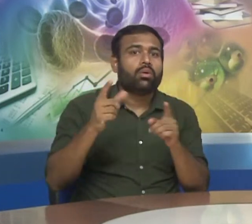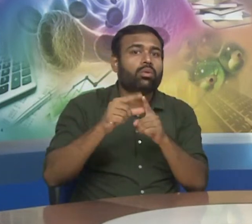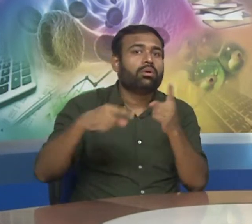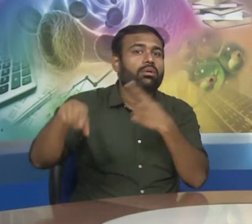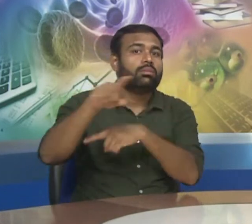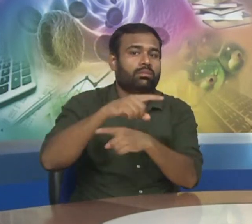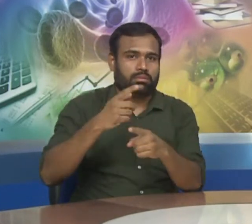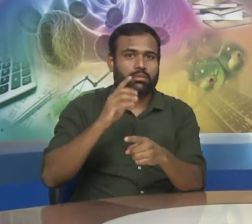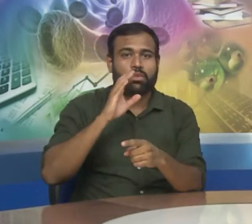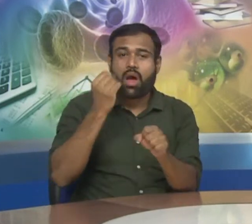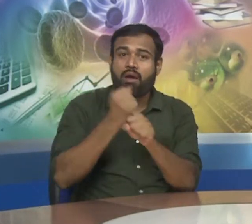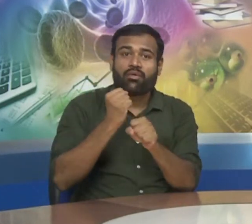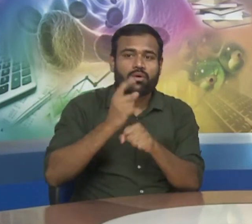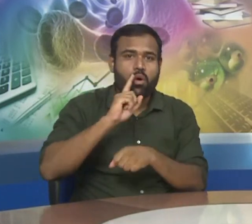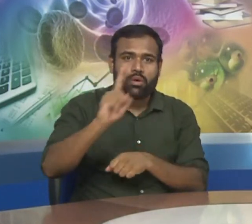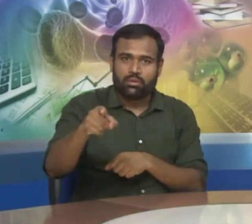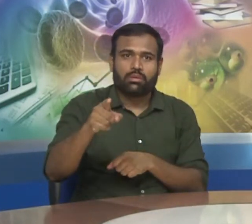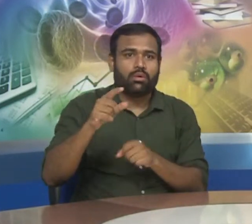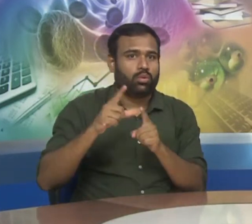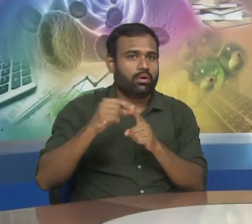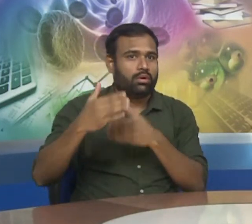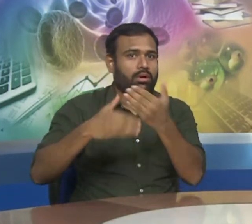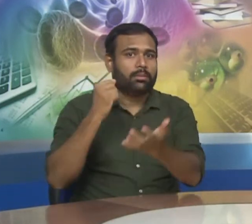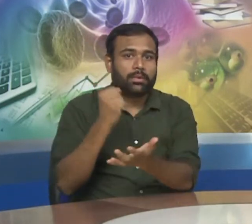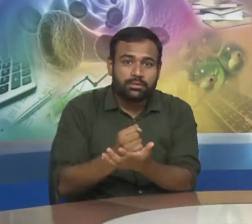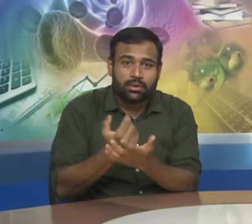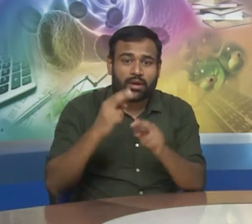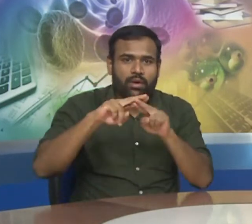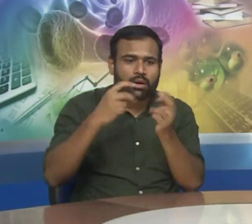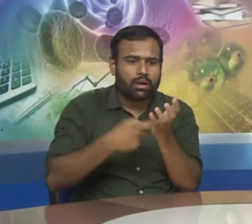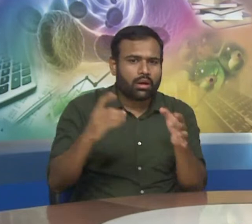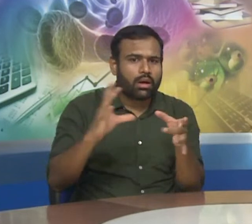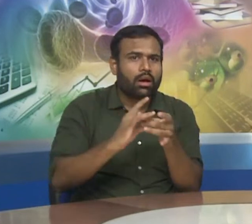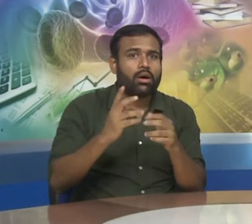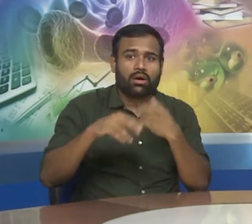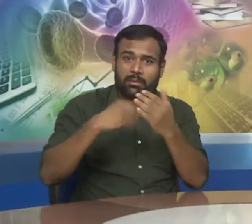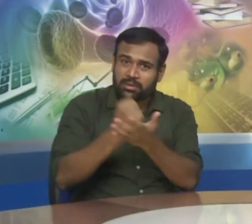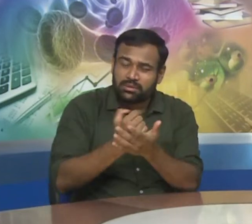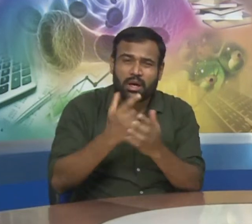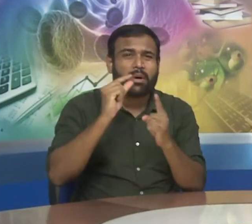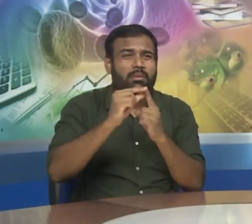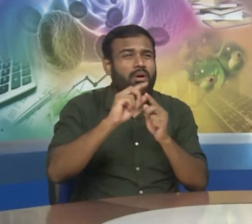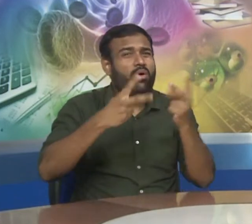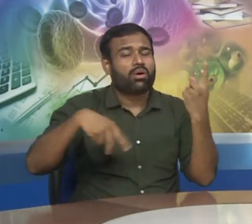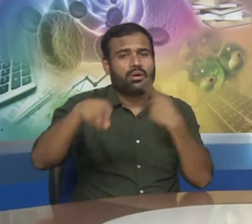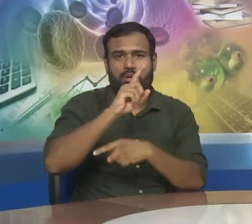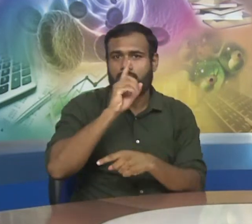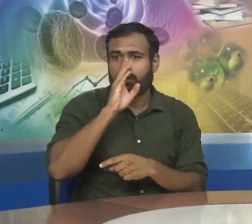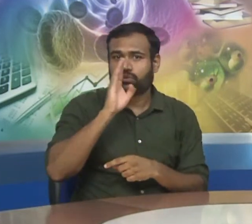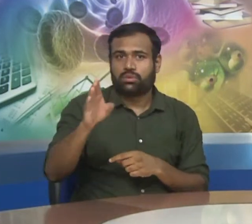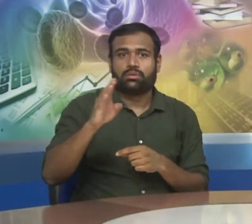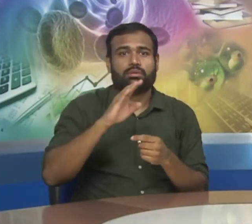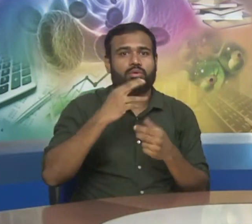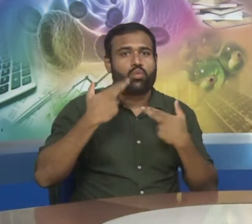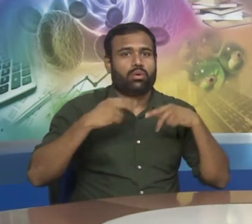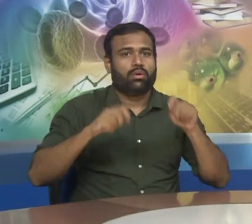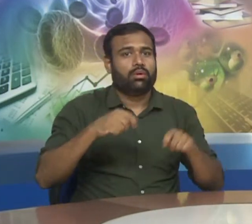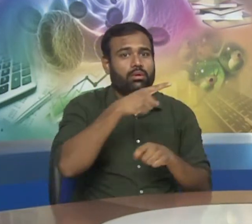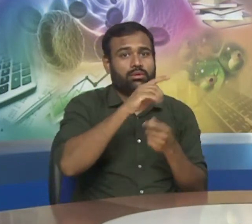for compliance with the Constitution. Thus, the citizens of India are